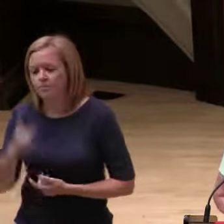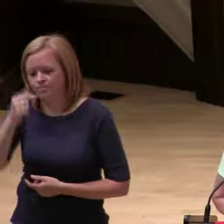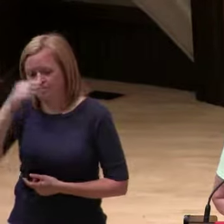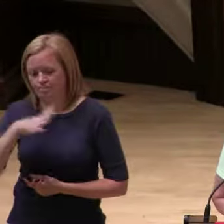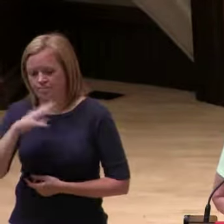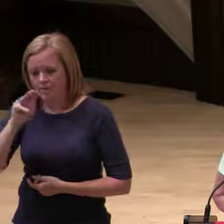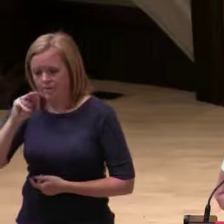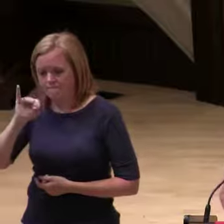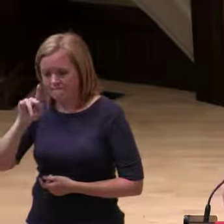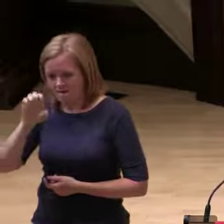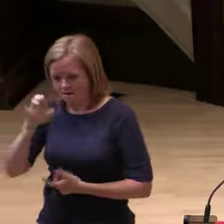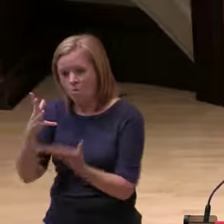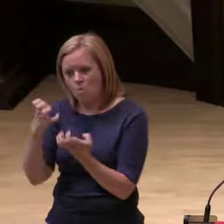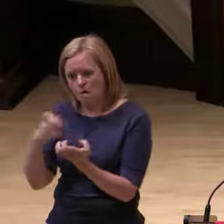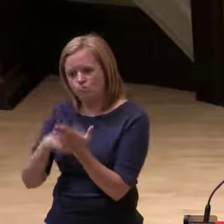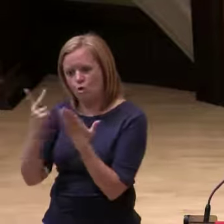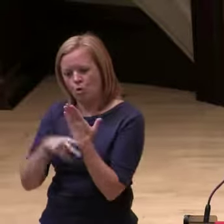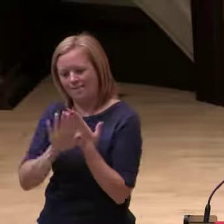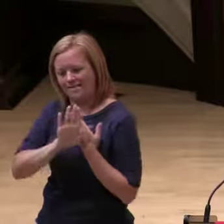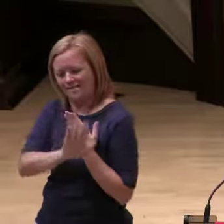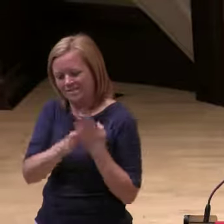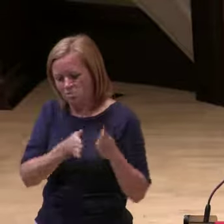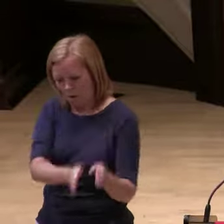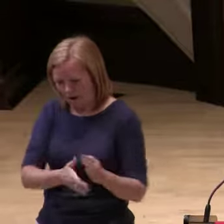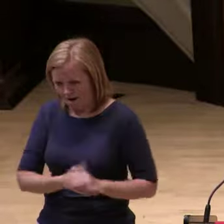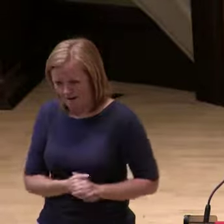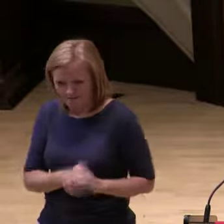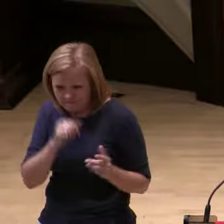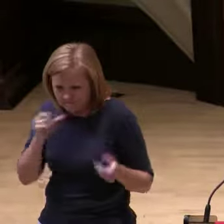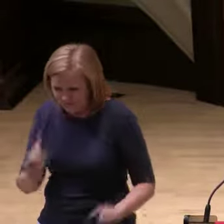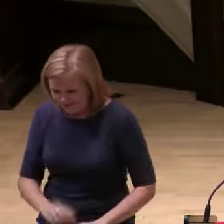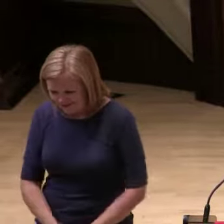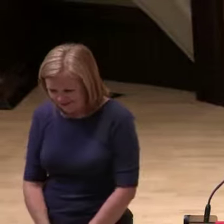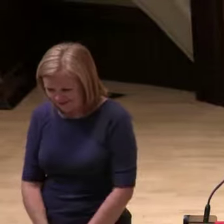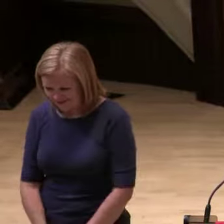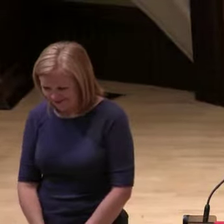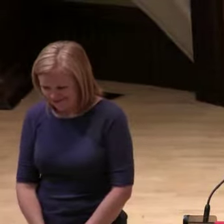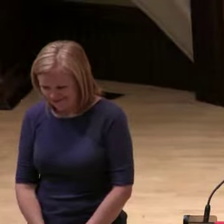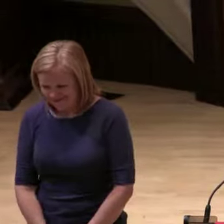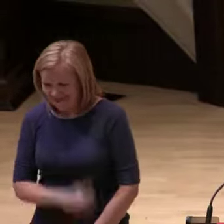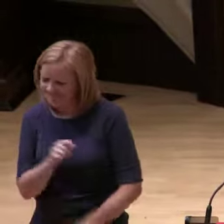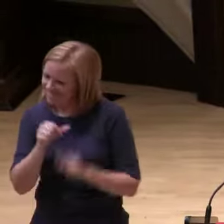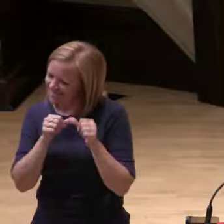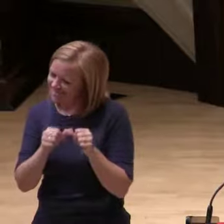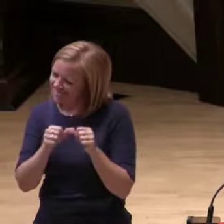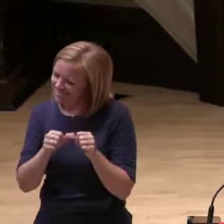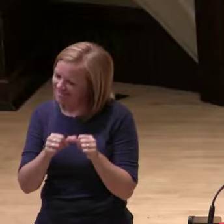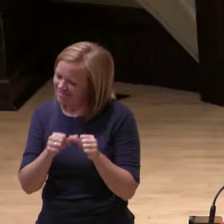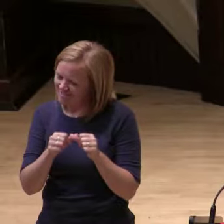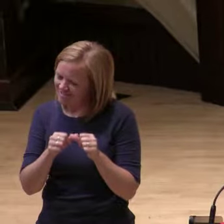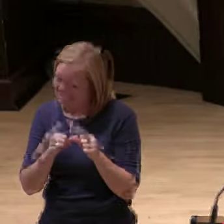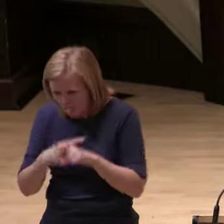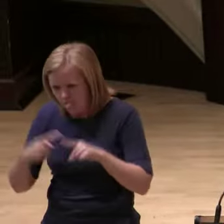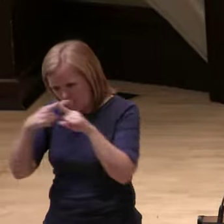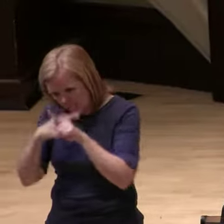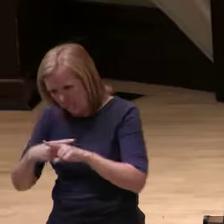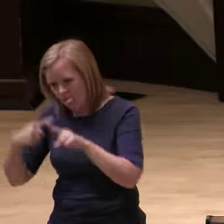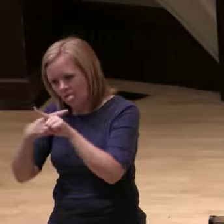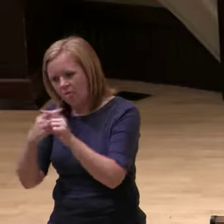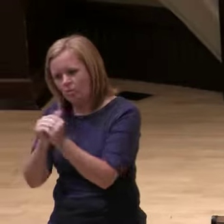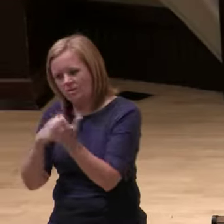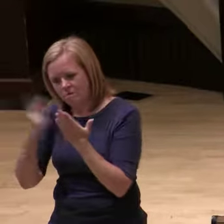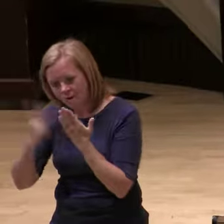Mike, wanted to do the program his way, but it wasn't working. He continued to have one conflict after another with